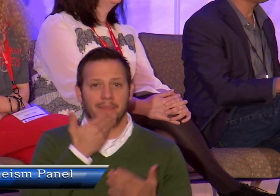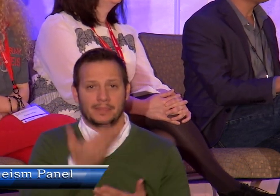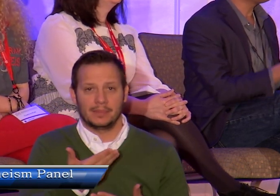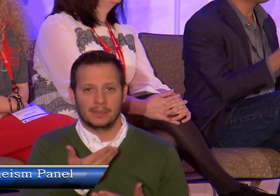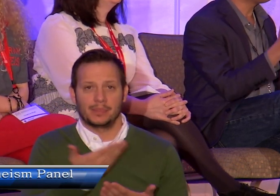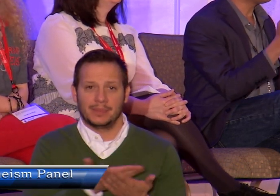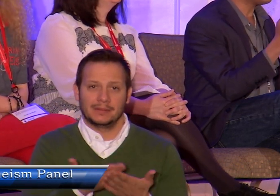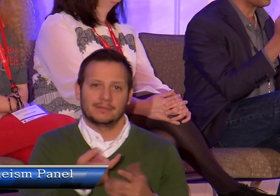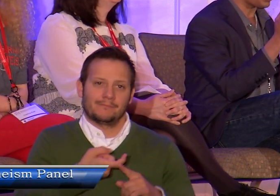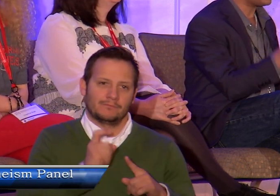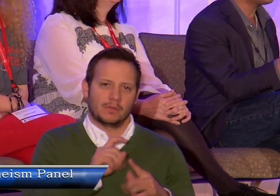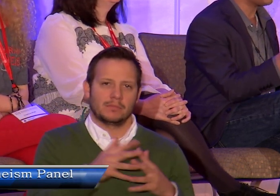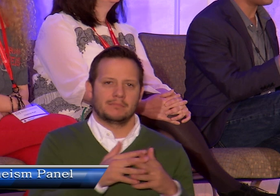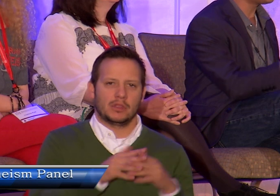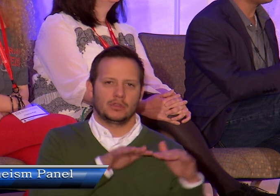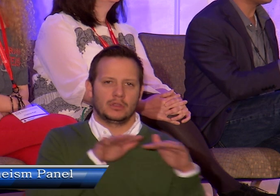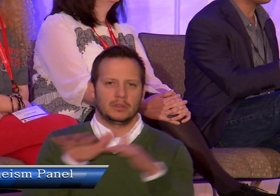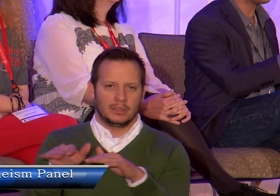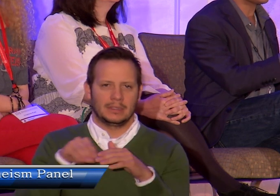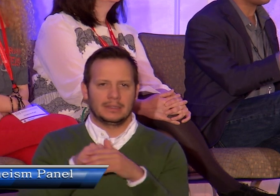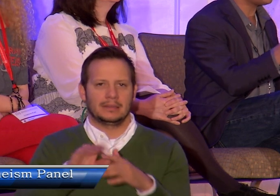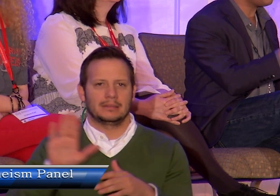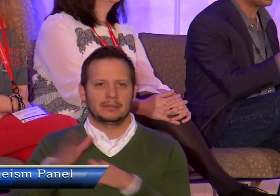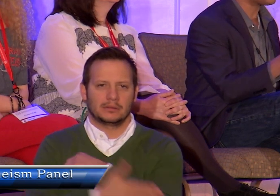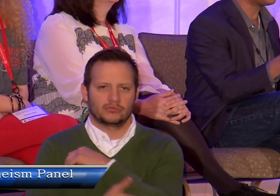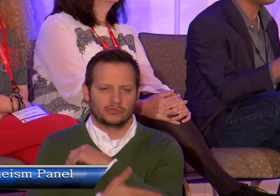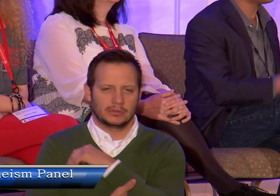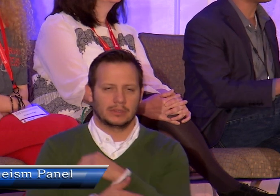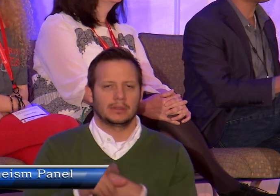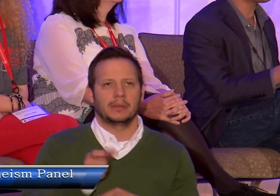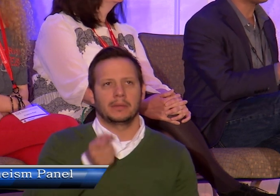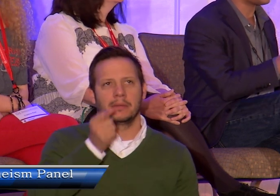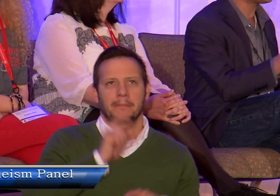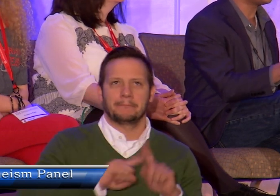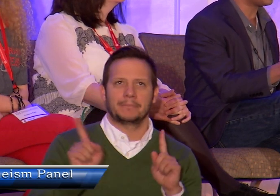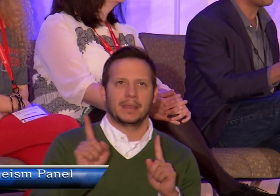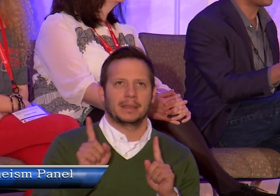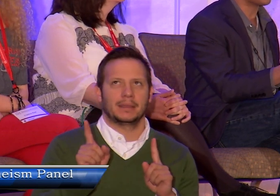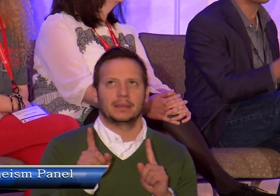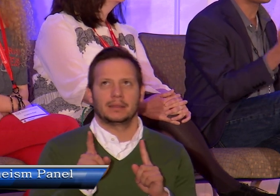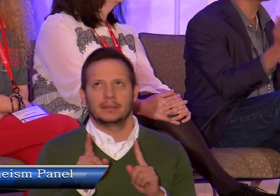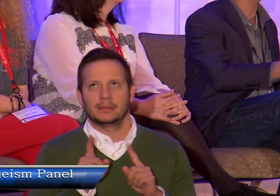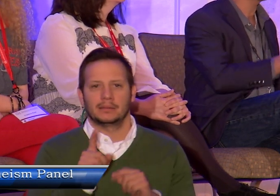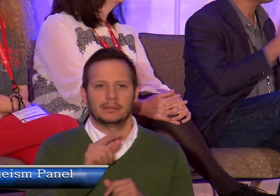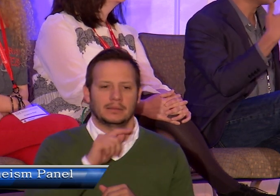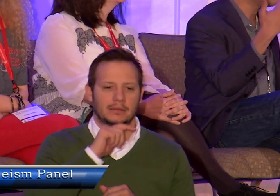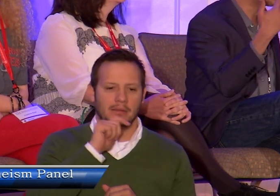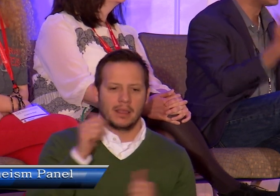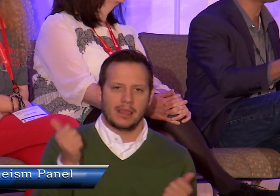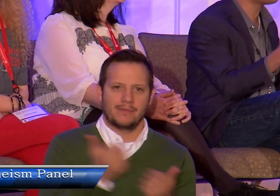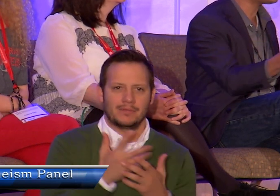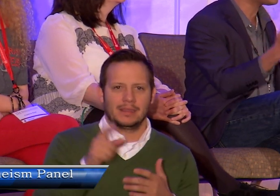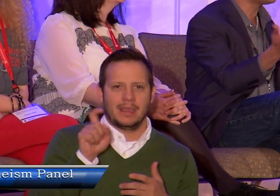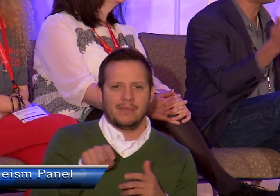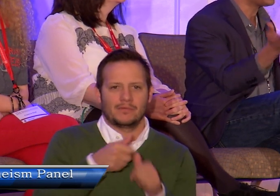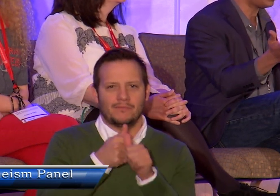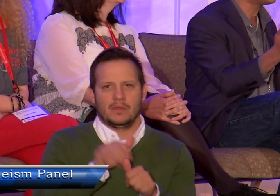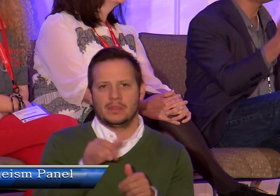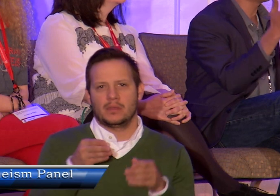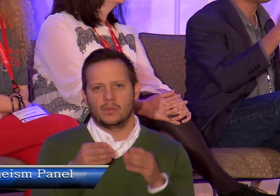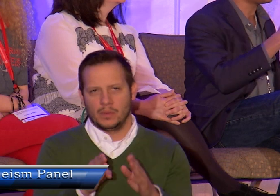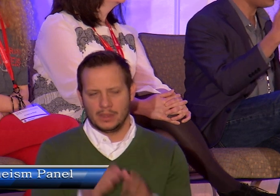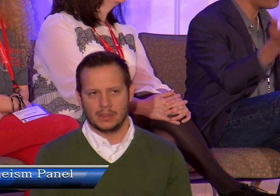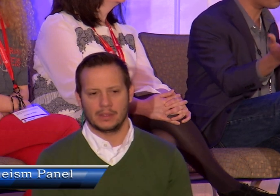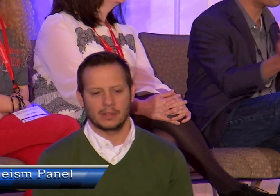Now, I do believe that it can be mixed. Not everything has to be done by the government. I think it's better to be